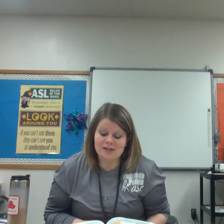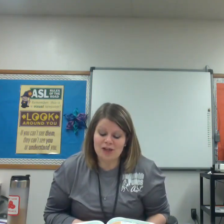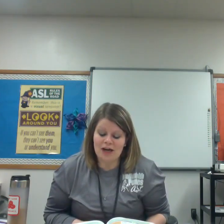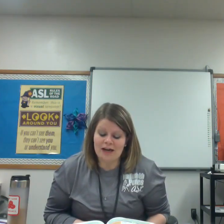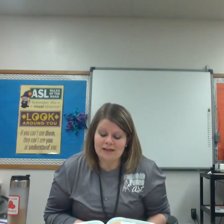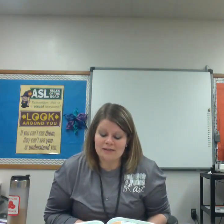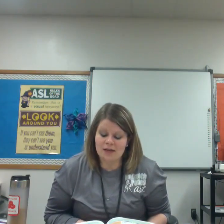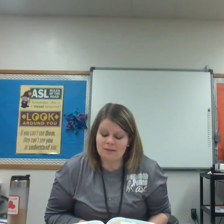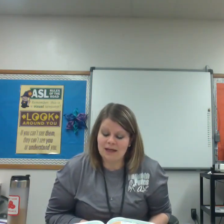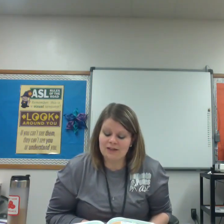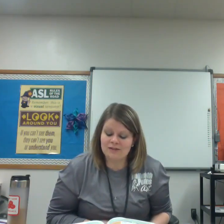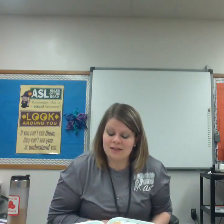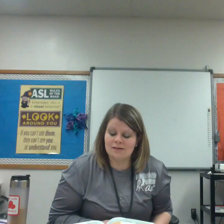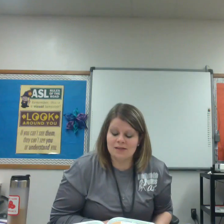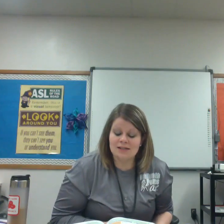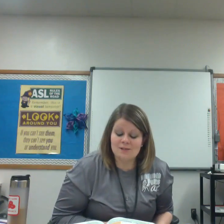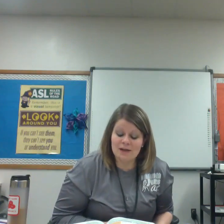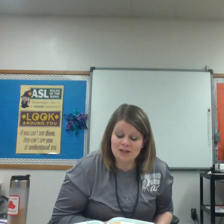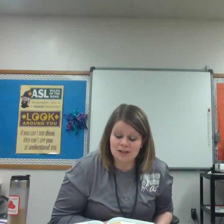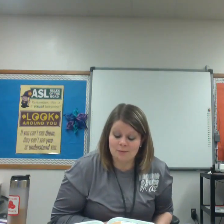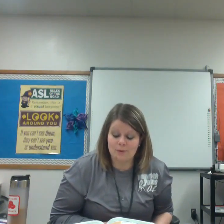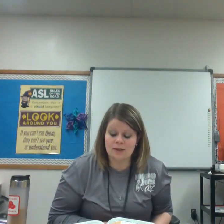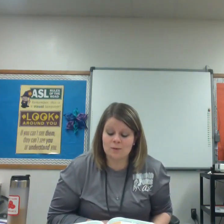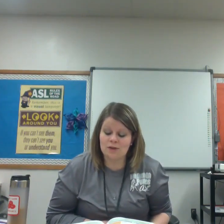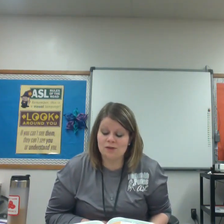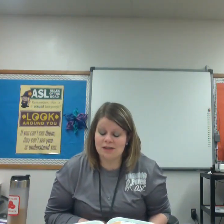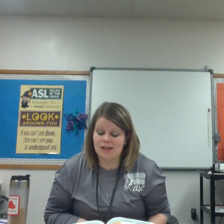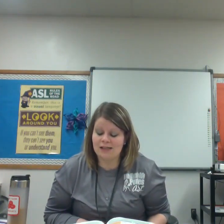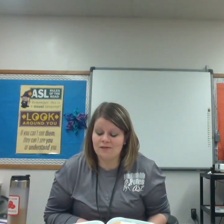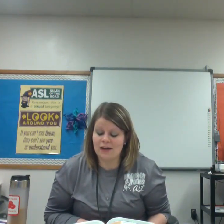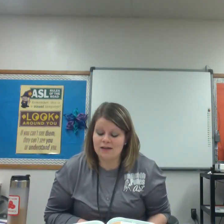or eyes. Non-manual signals are especially important when using the classifier to